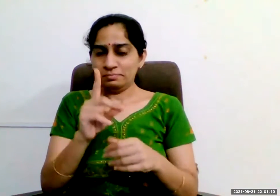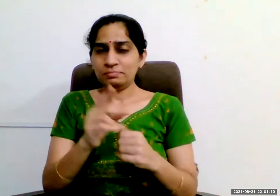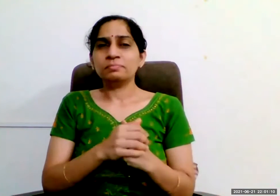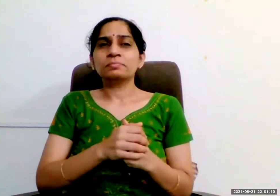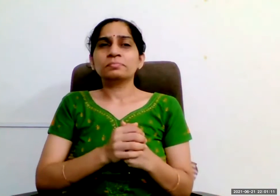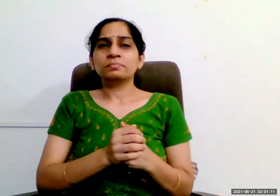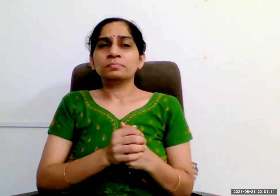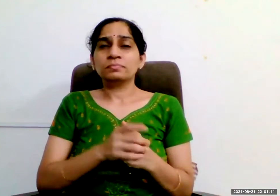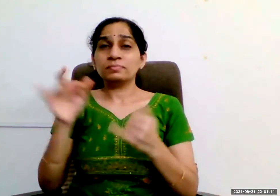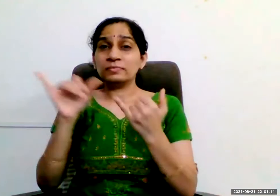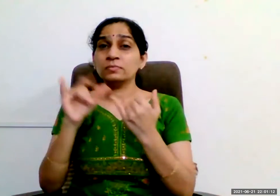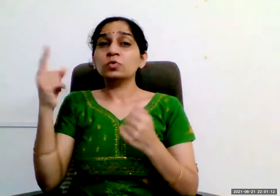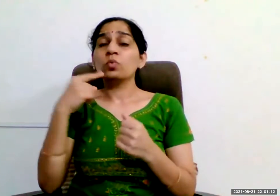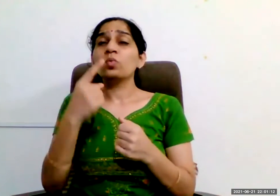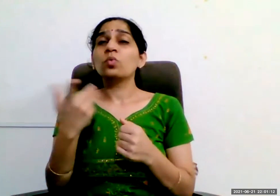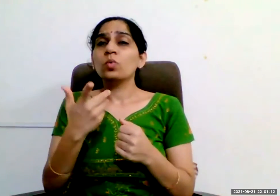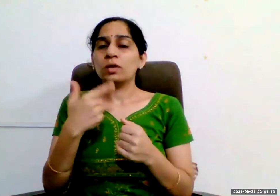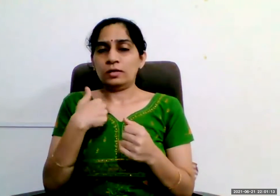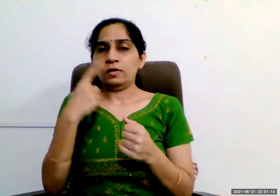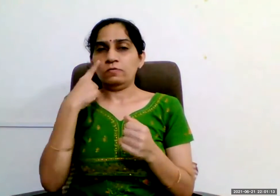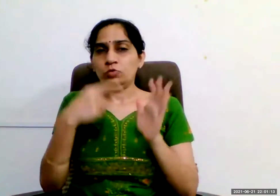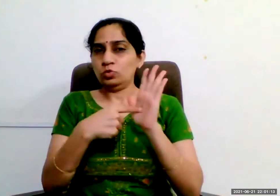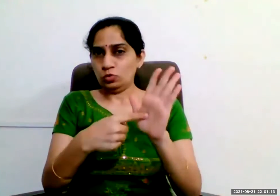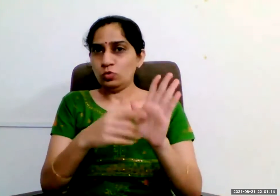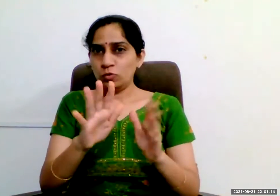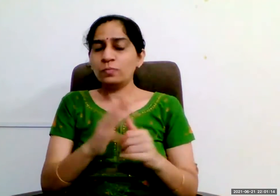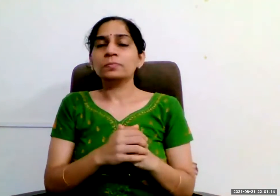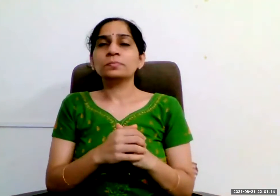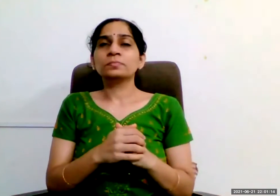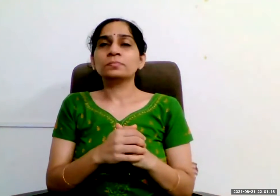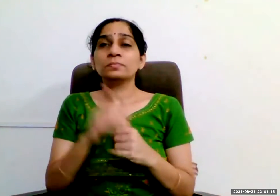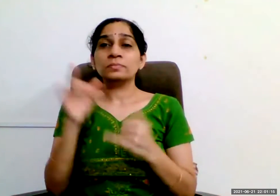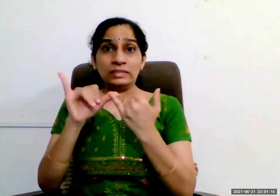Krishna assures us. If you read Bhagavad Gita, if you try to follow Bhagavad Gita.